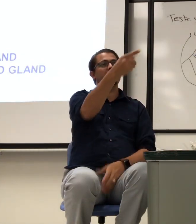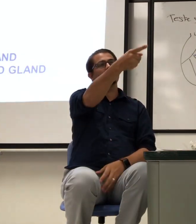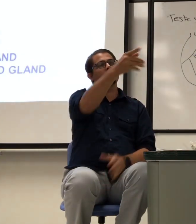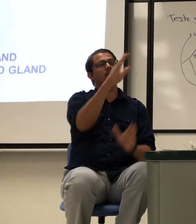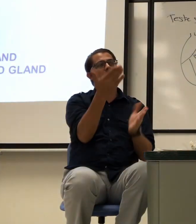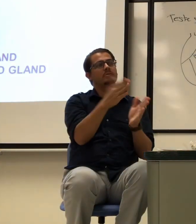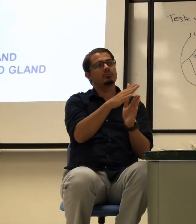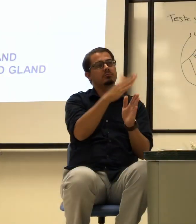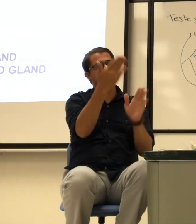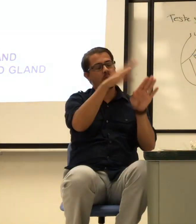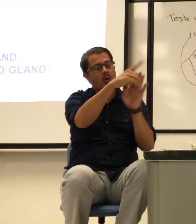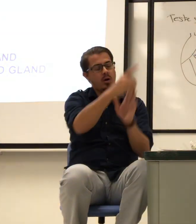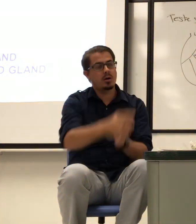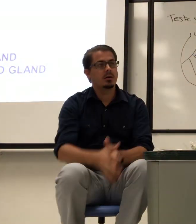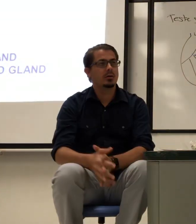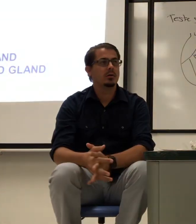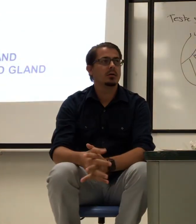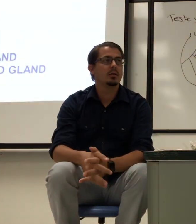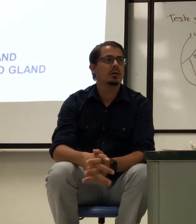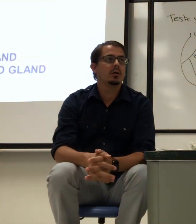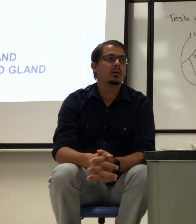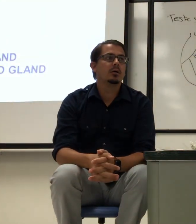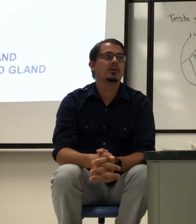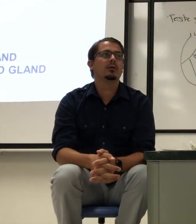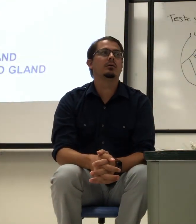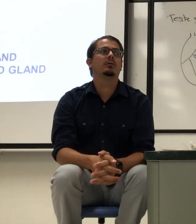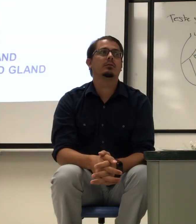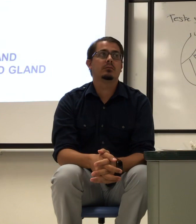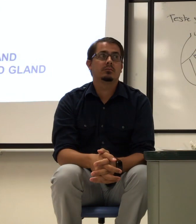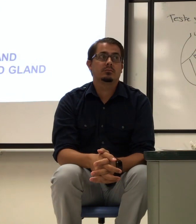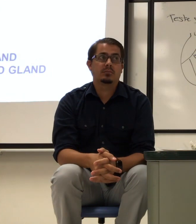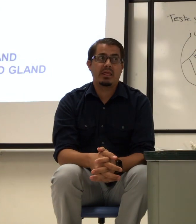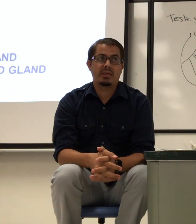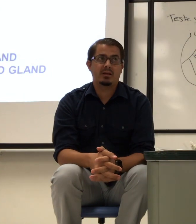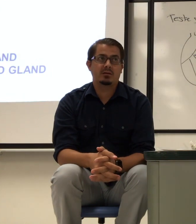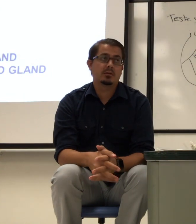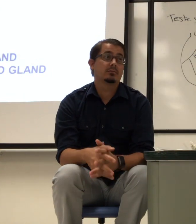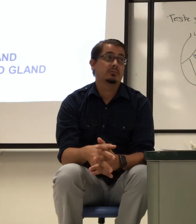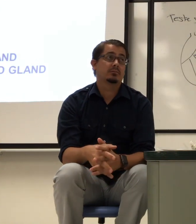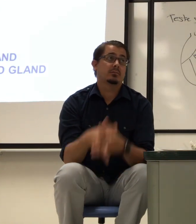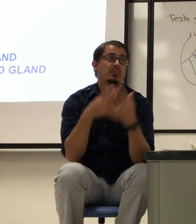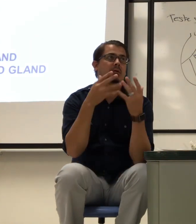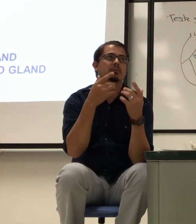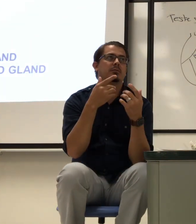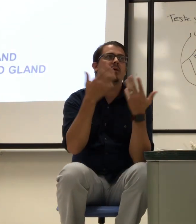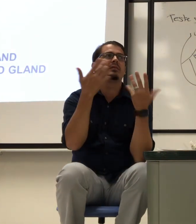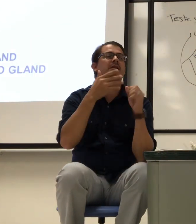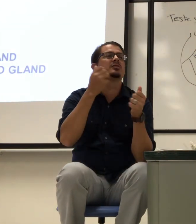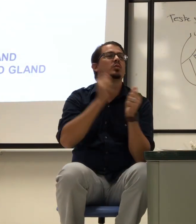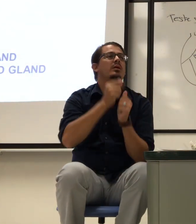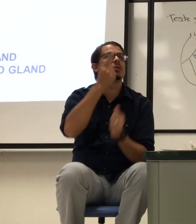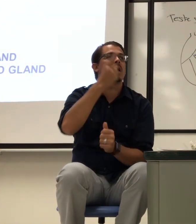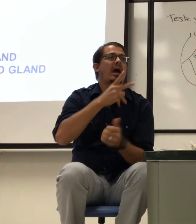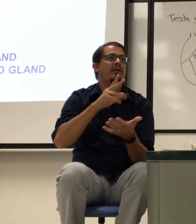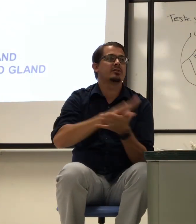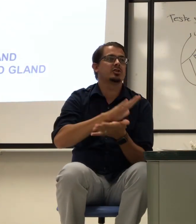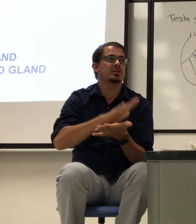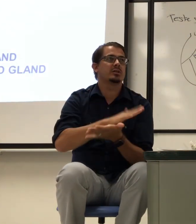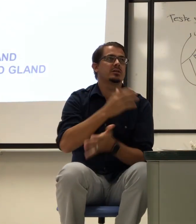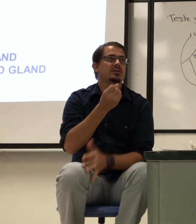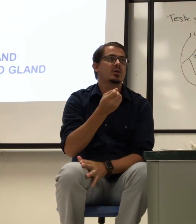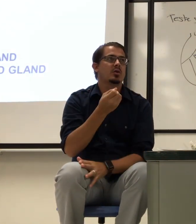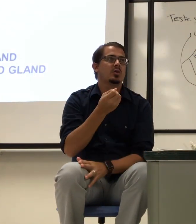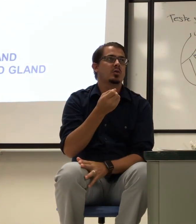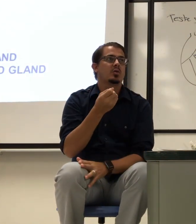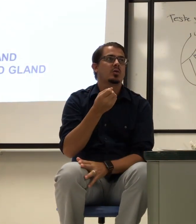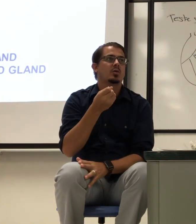door. You can help yourself. It is on Canvas. And we're done with the half sheet, so why don't you do me